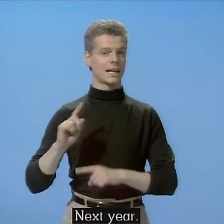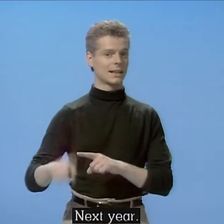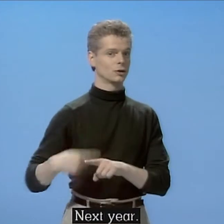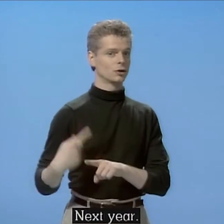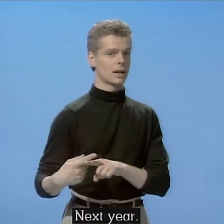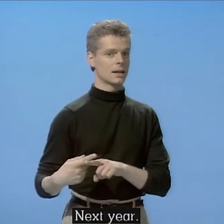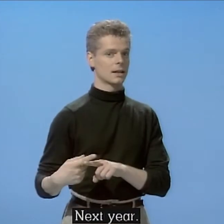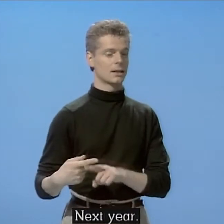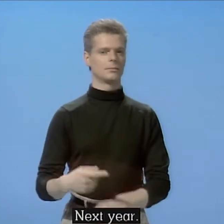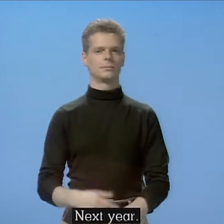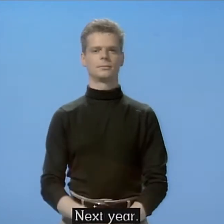Next year.